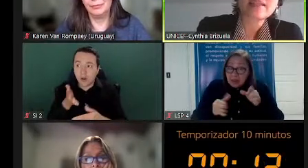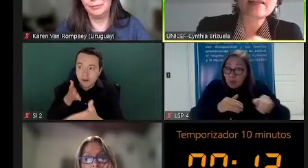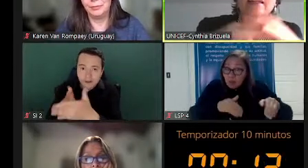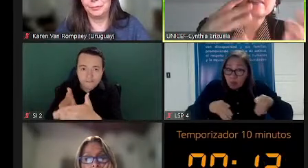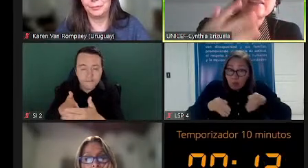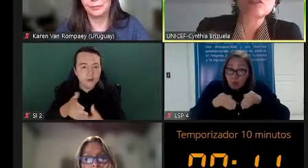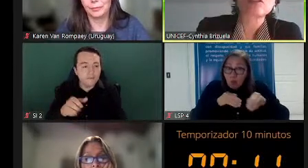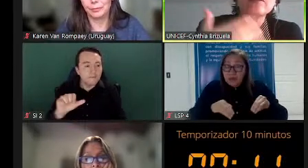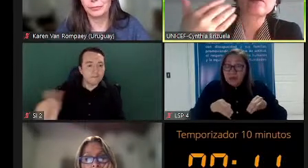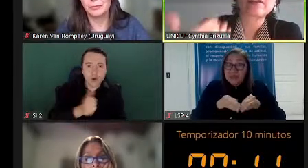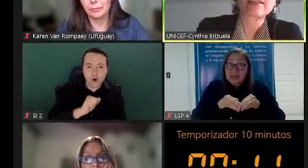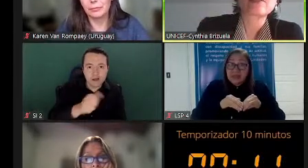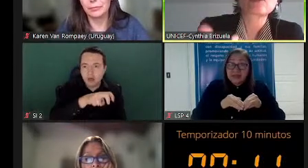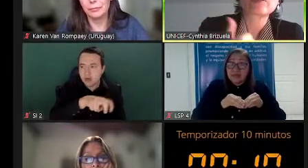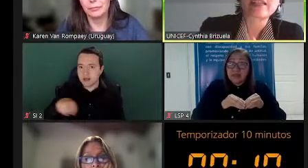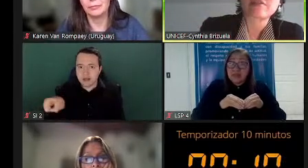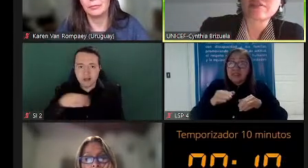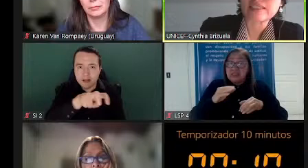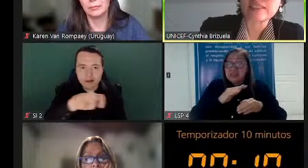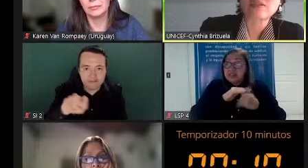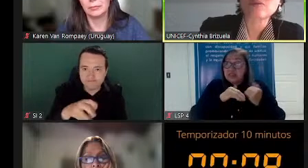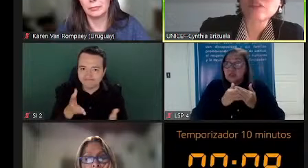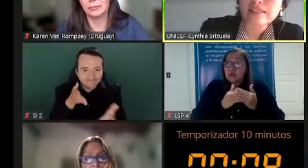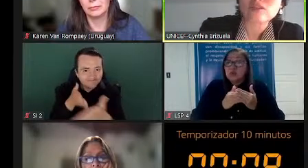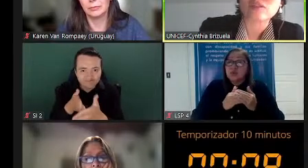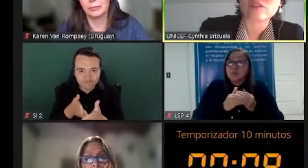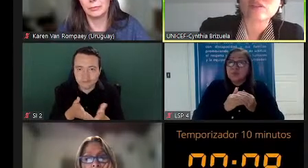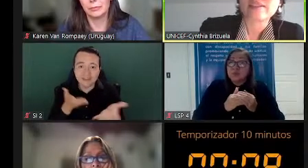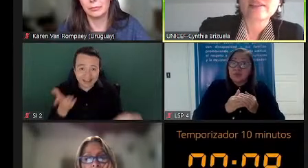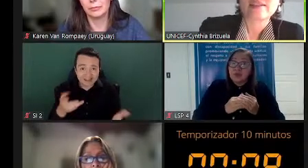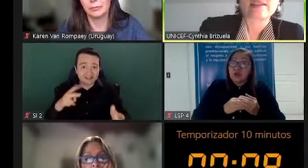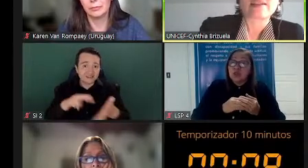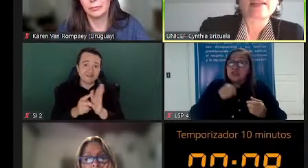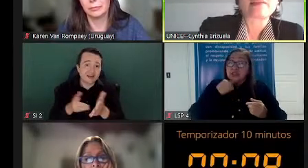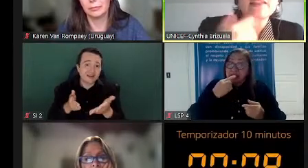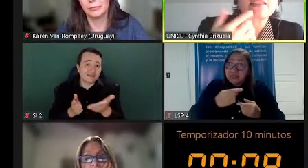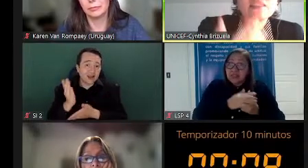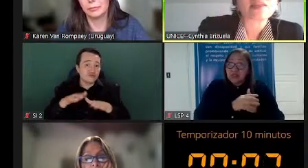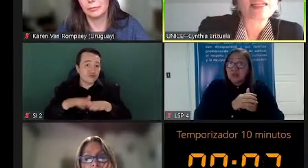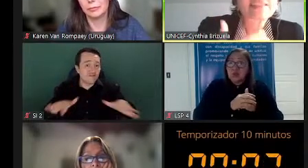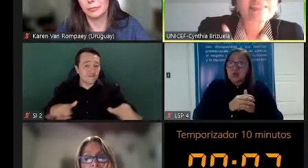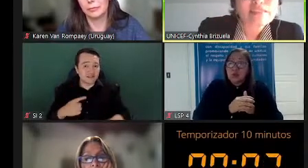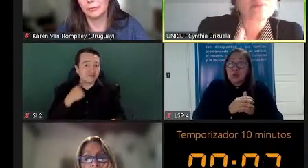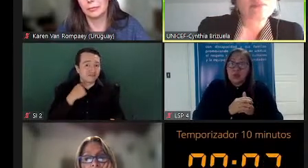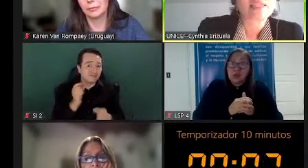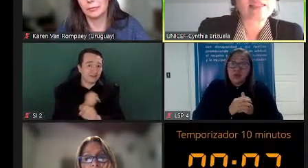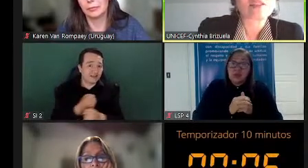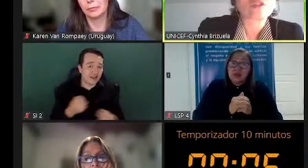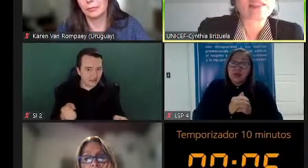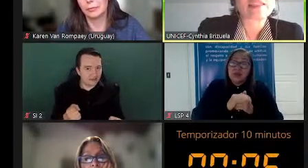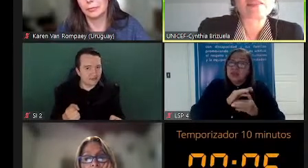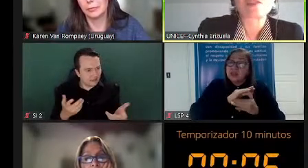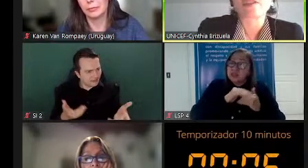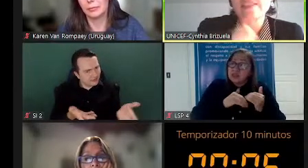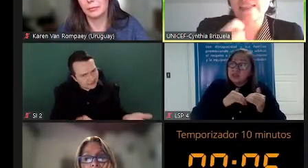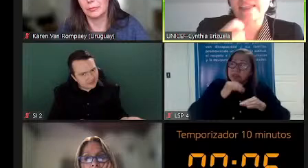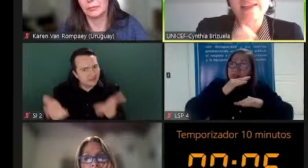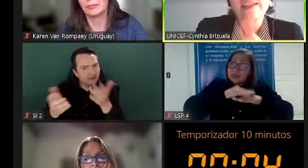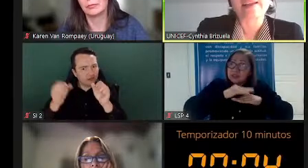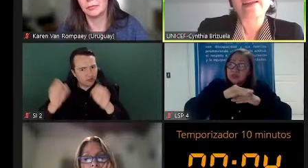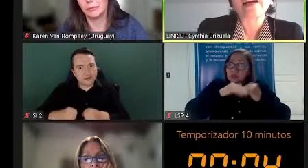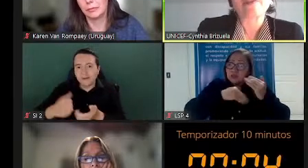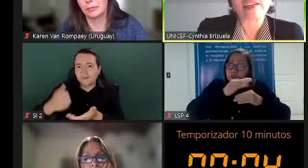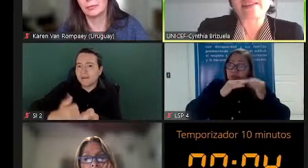substitute them by the adoption of measures to eradicate the physical barriers cultural barriers economic attitudinal and